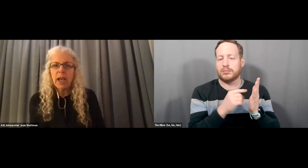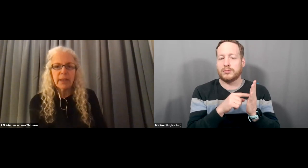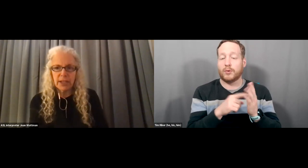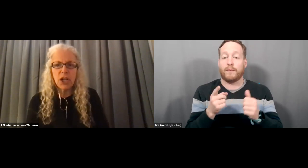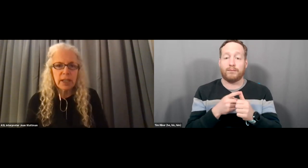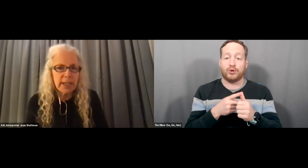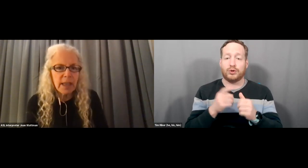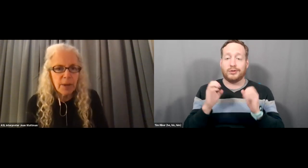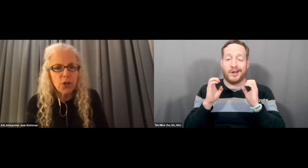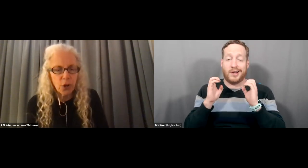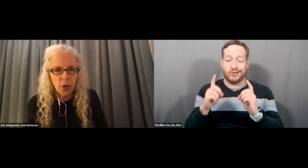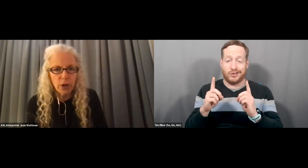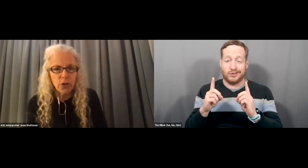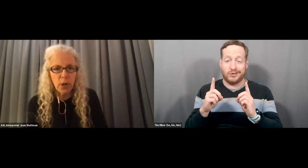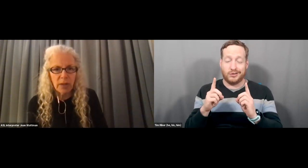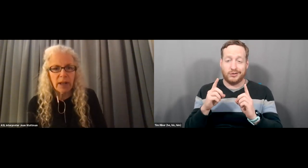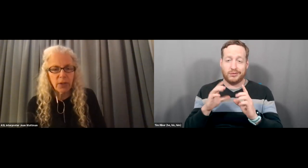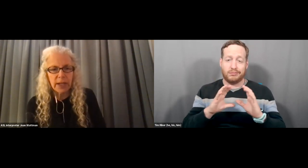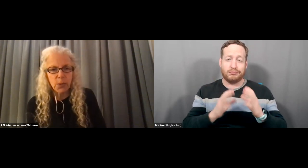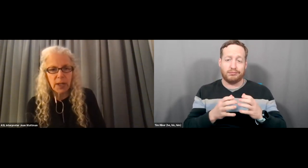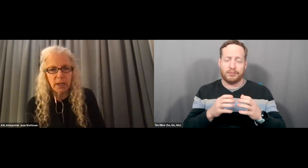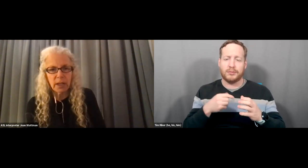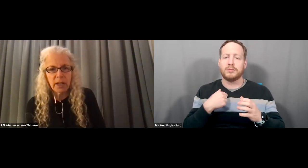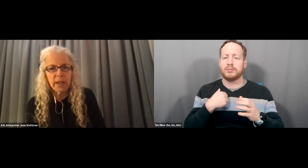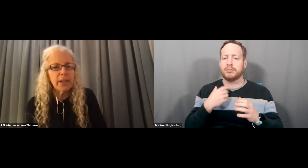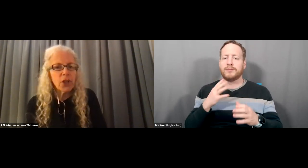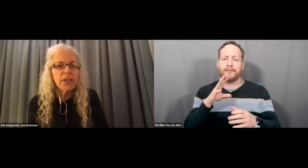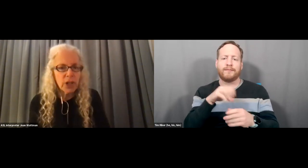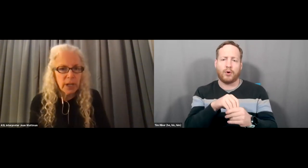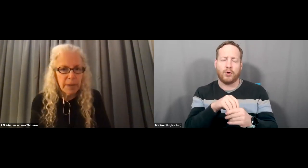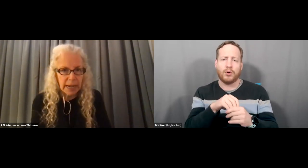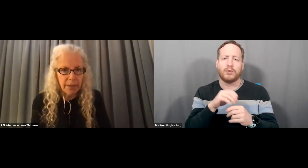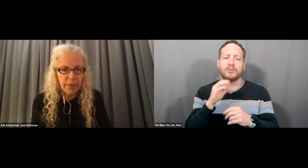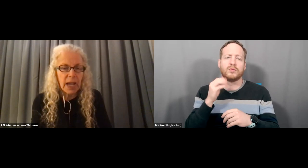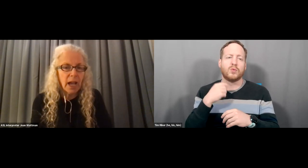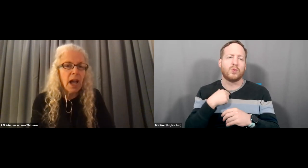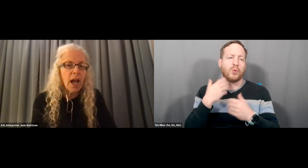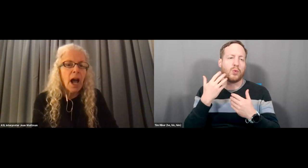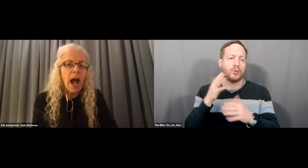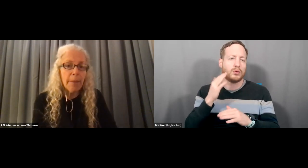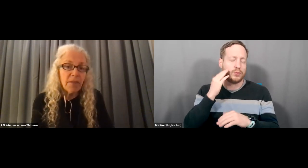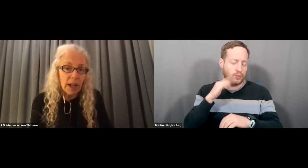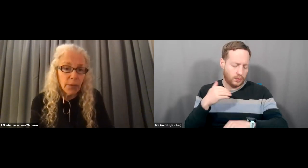The agenda lists them in a certain order, so I'll follow that as well. The Education Committee. I'm involved with